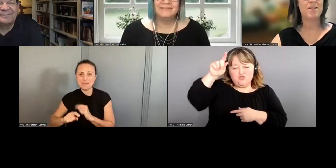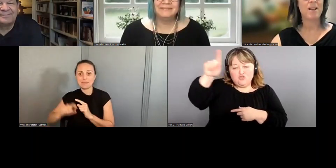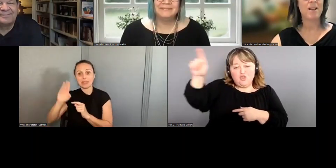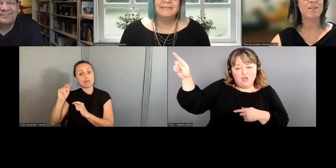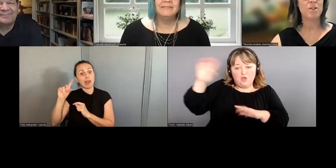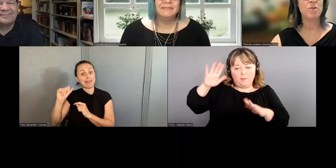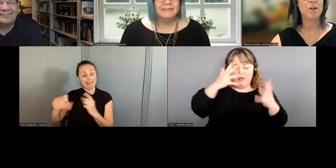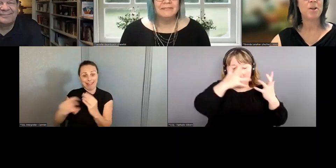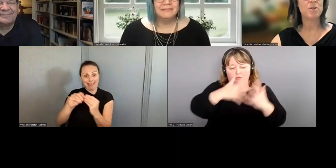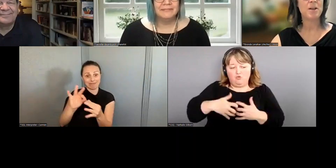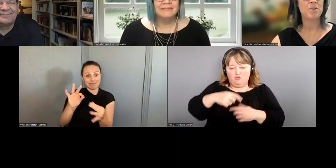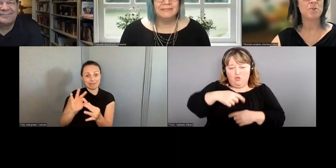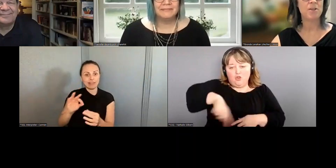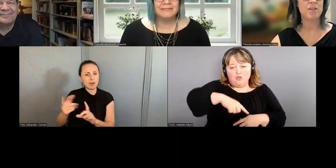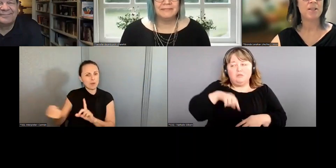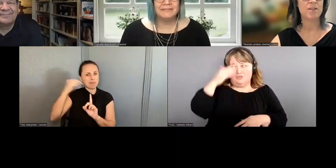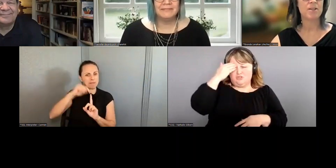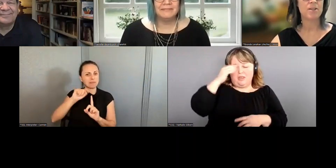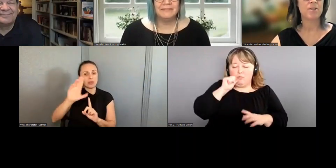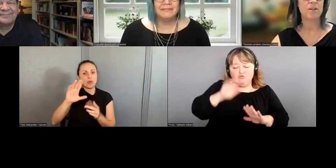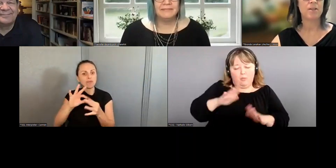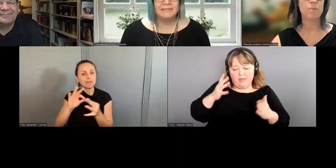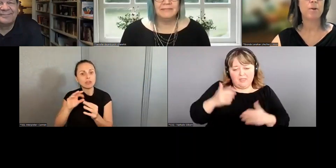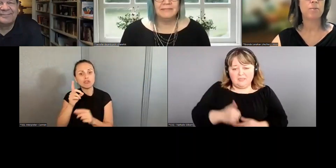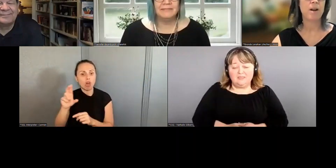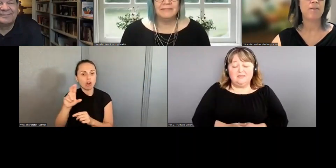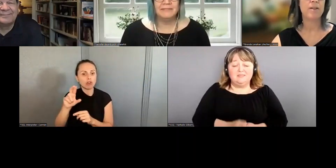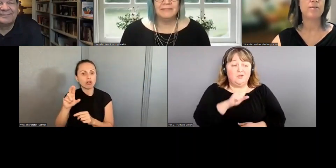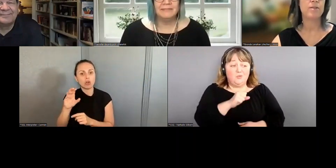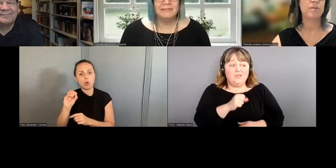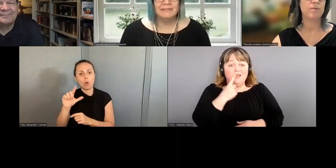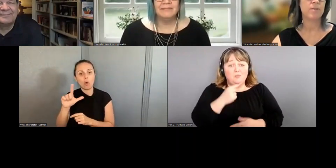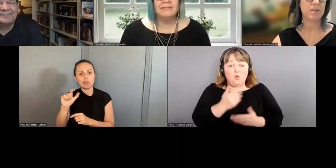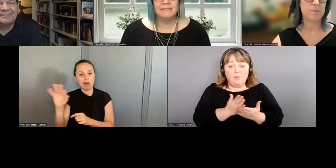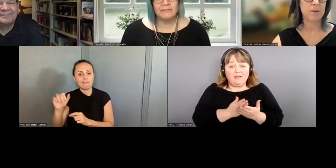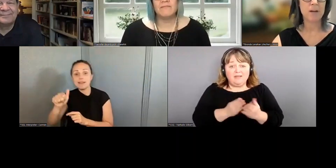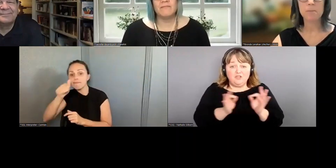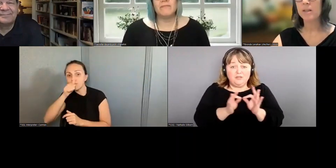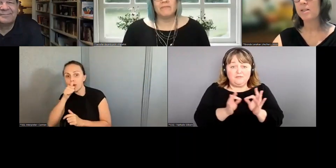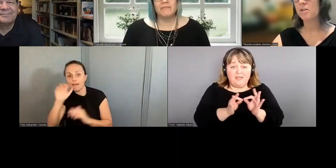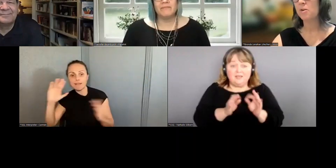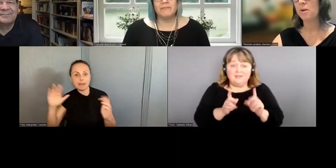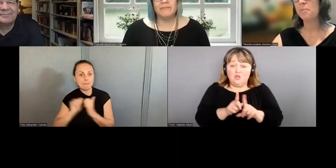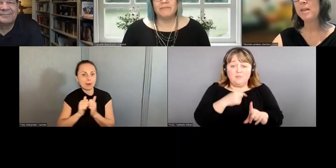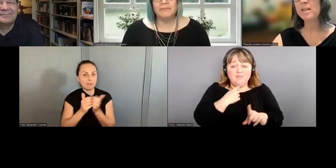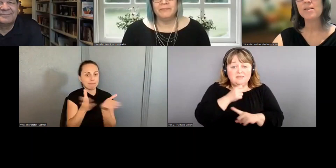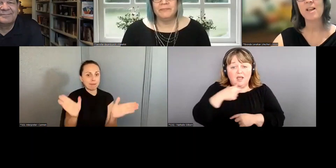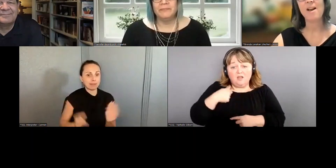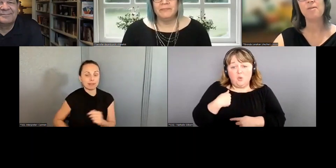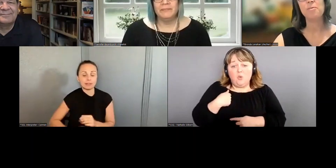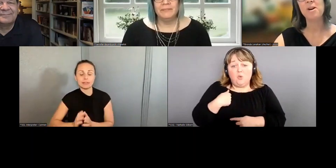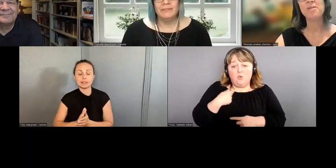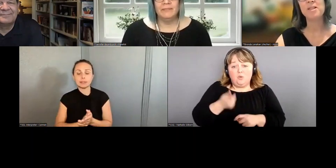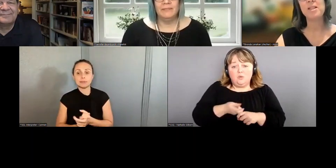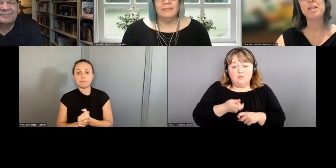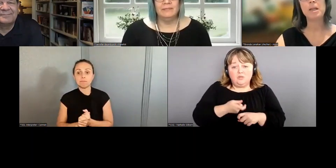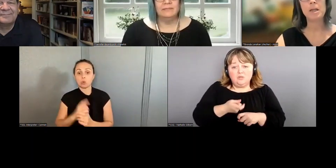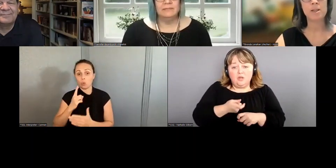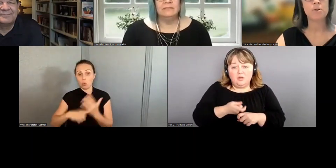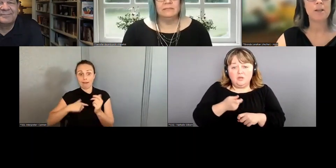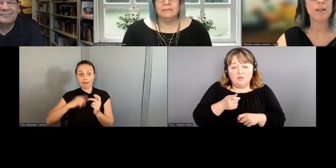piece of that too, it goes back to what you said, Dr. Olaf, about private versus public. So a piece of that, from what I've